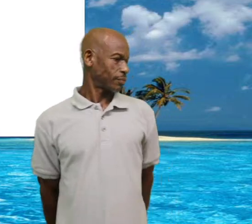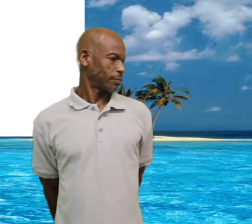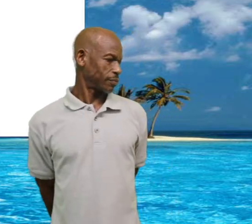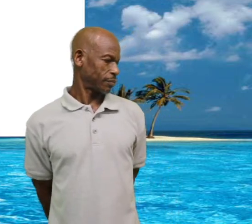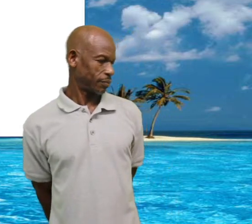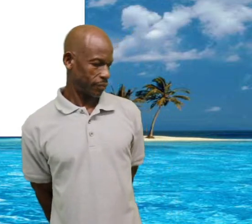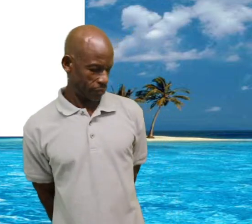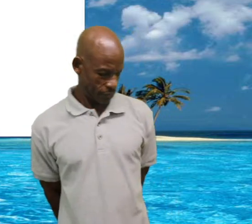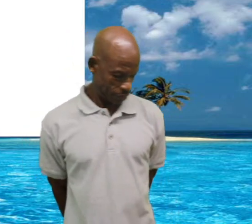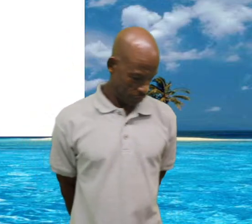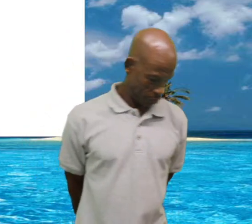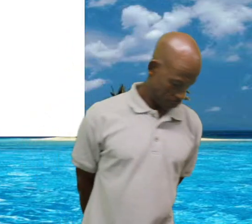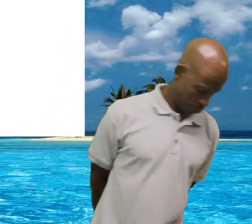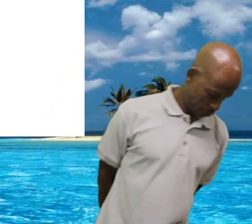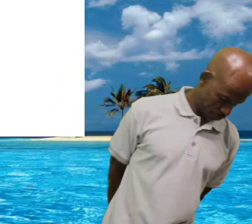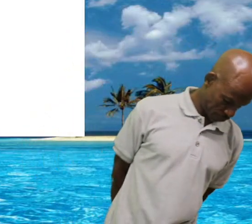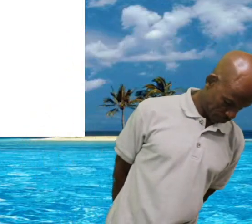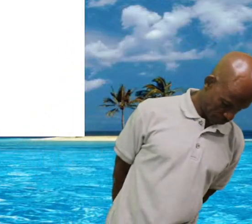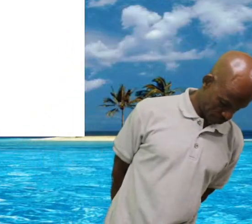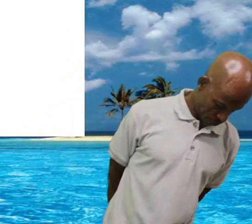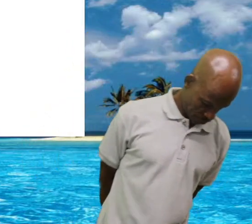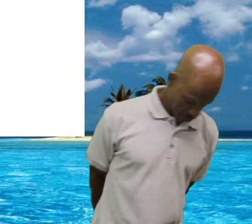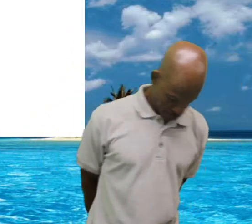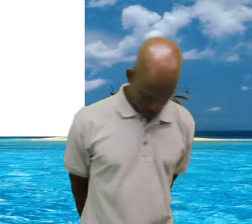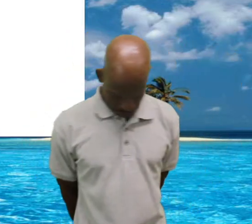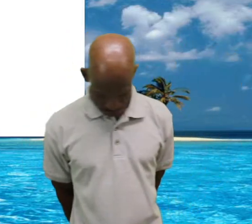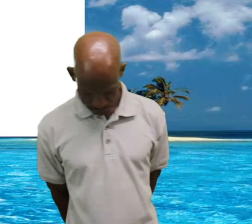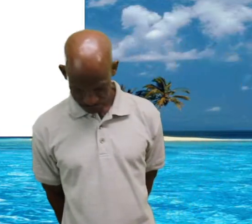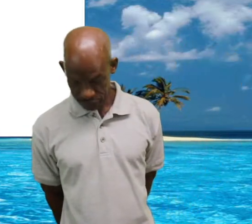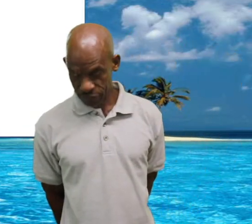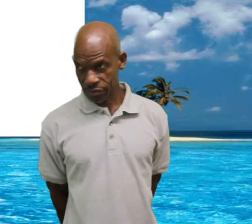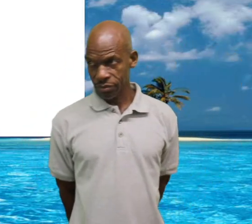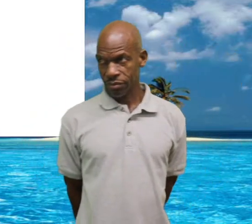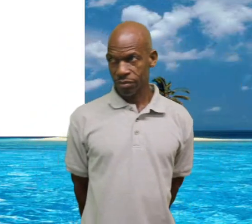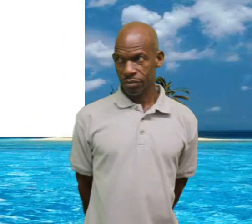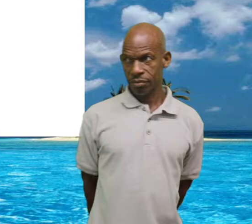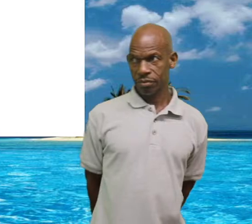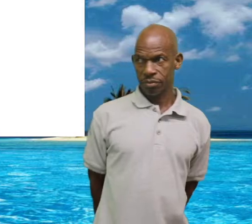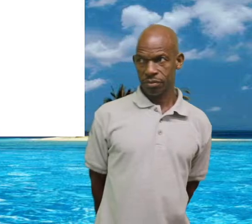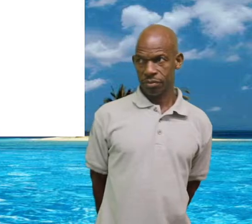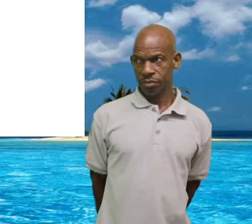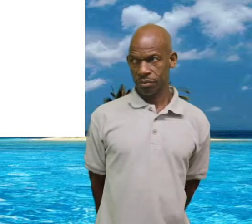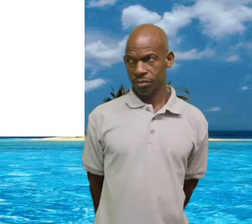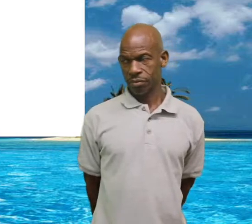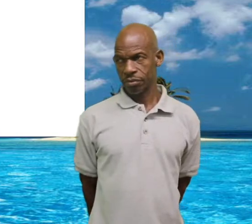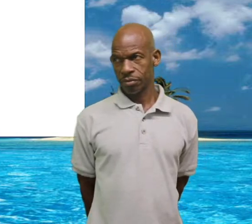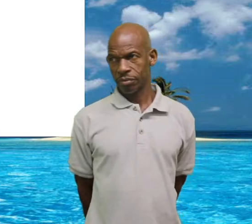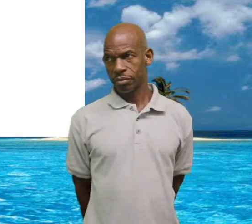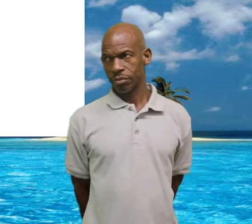I'm going to put it in the same color. Adjective, noun, verb, and then